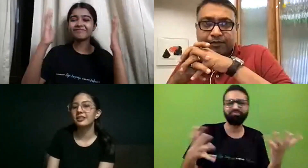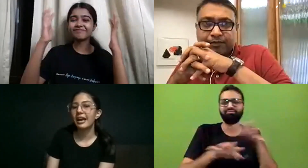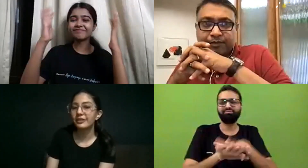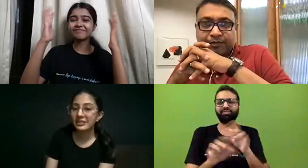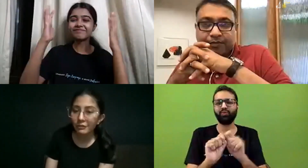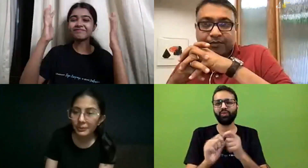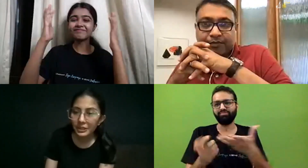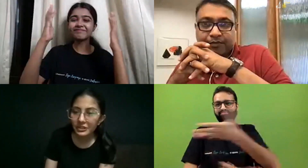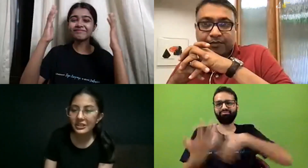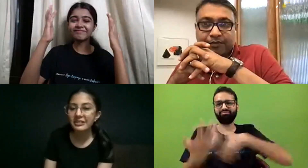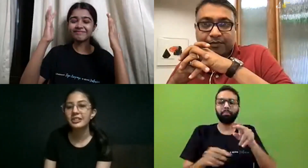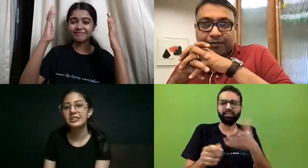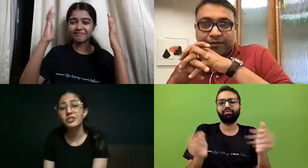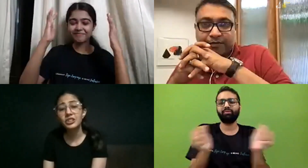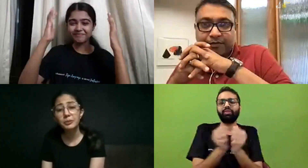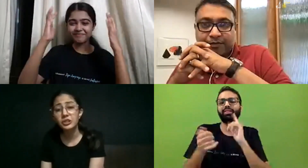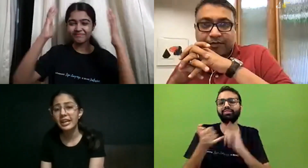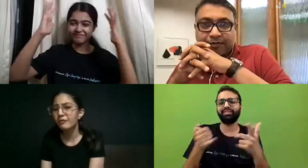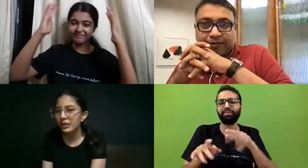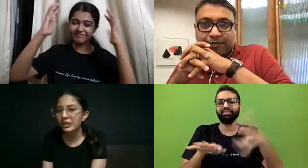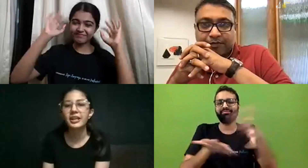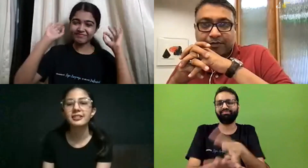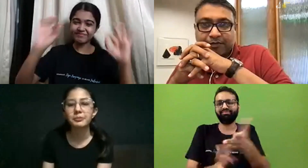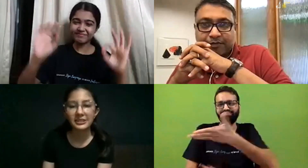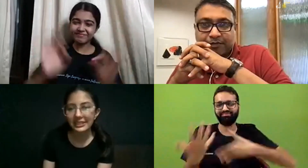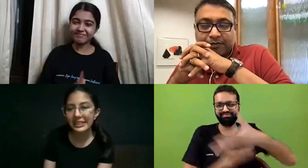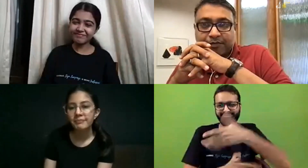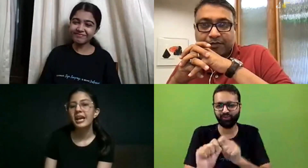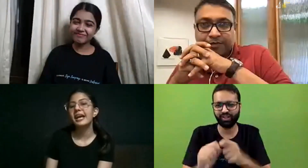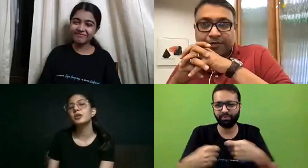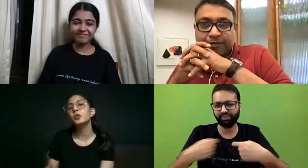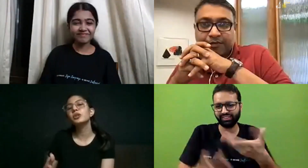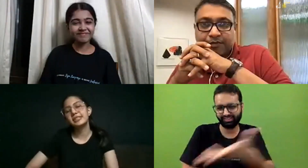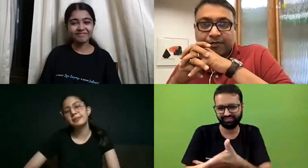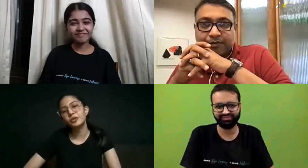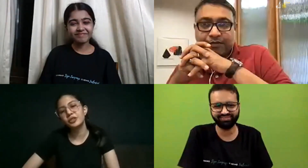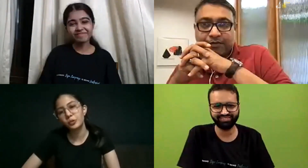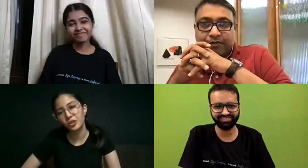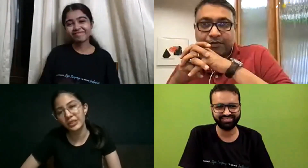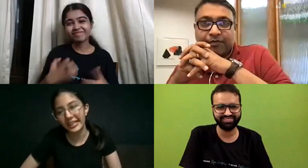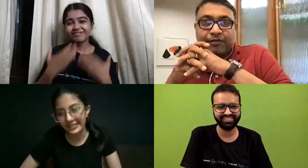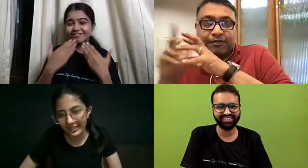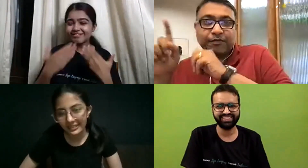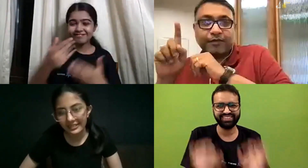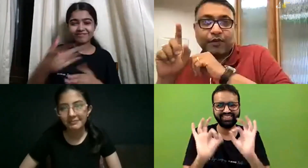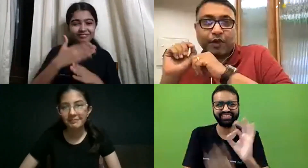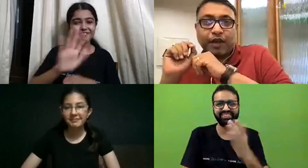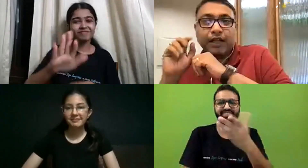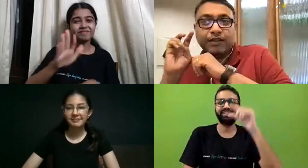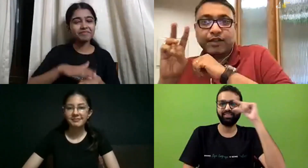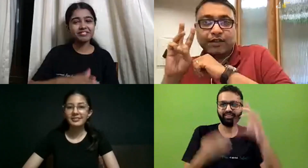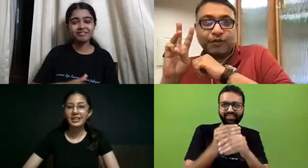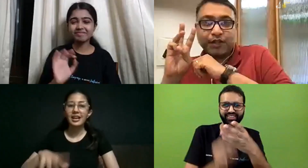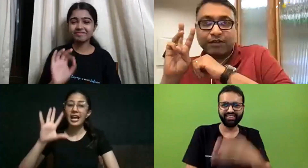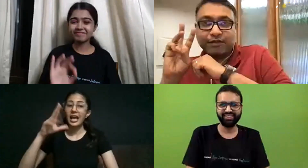and having the deaf community together and the hearing community, everyone together basically, and the whole concept of inclusion with ISL. Okay, I'll